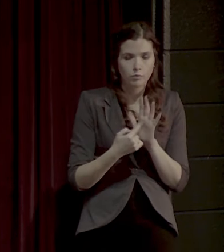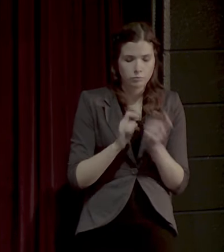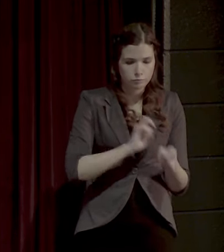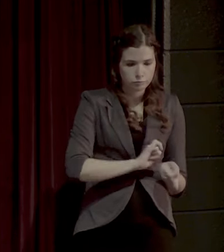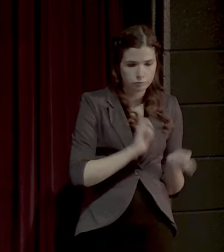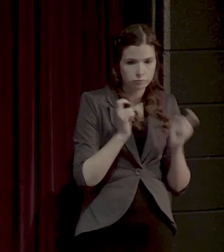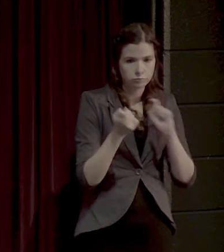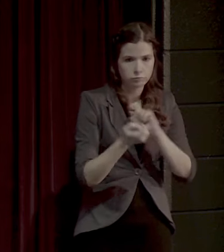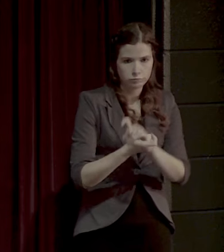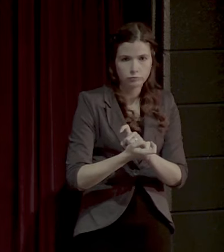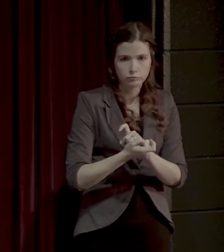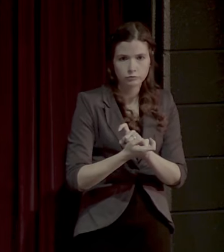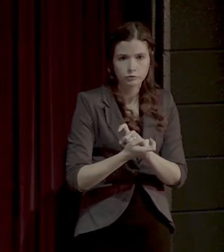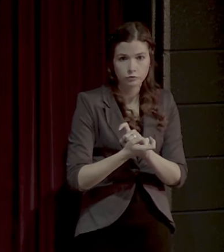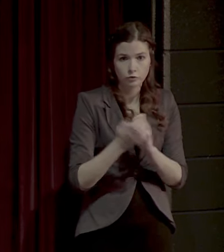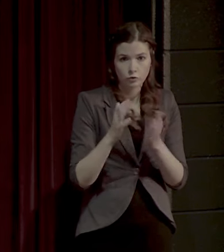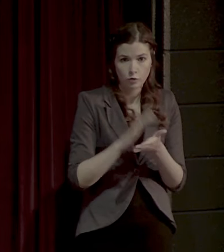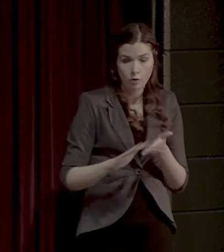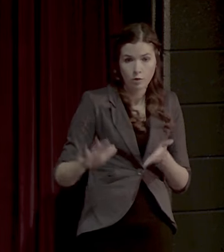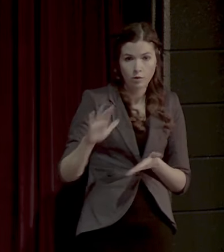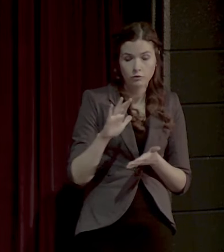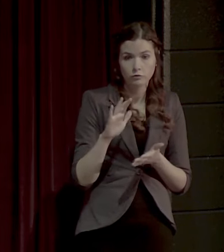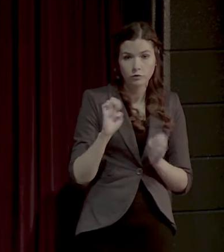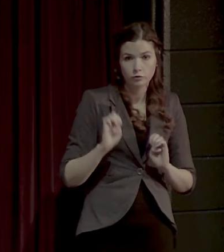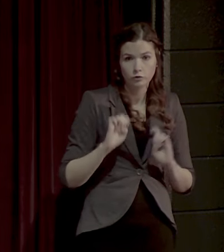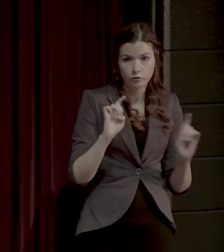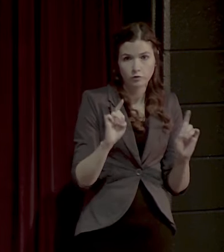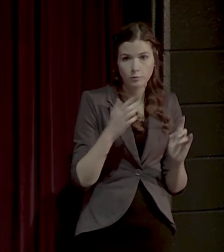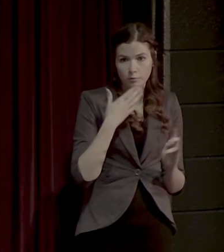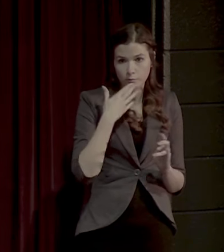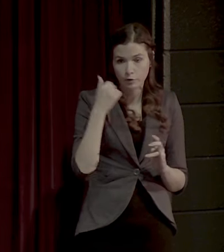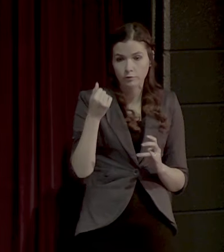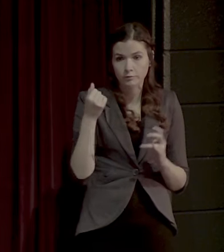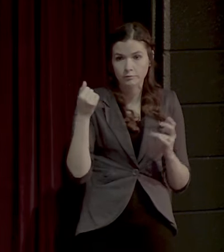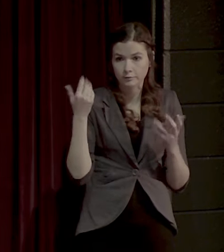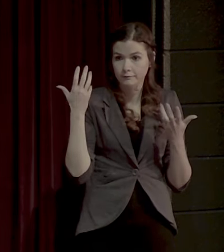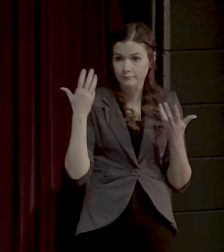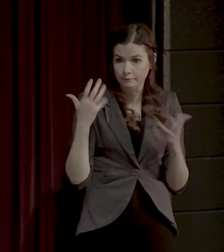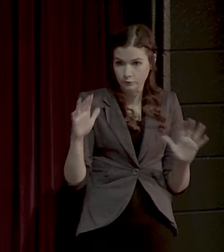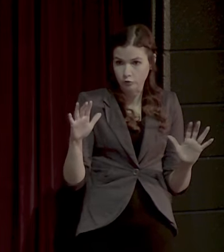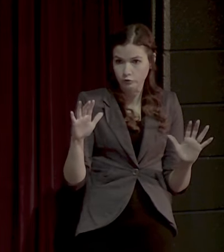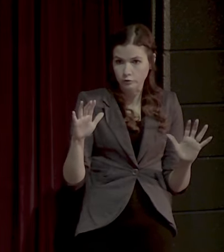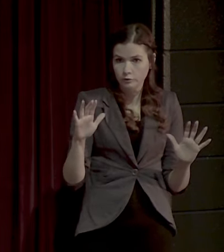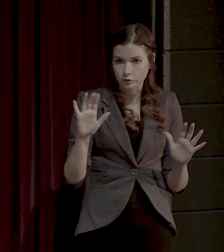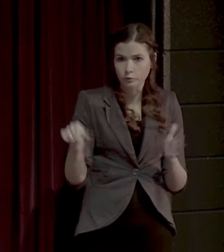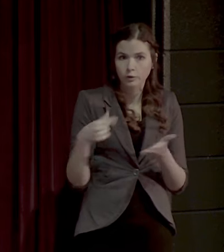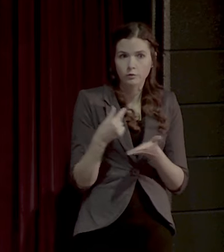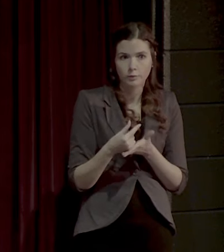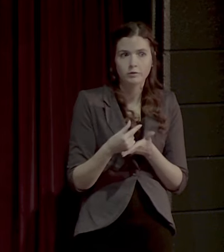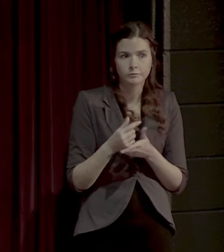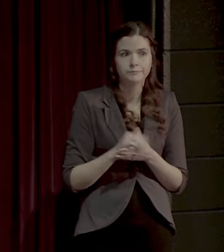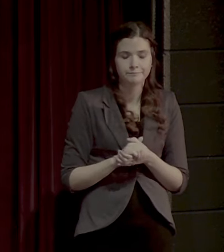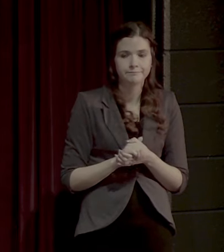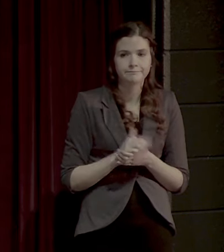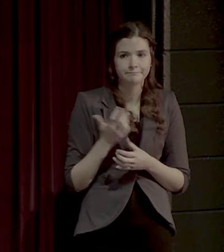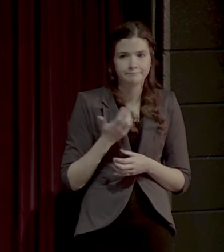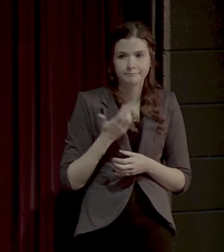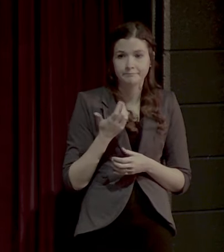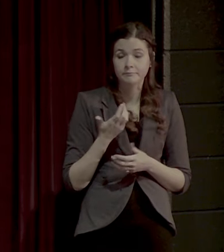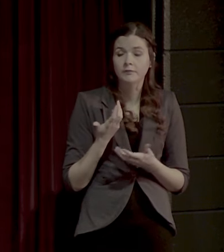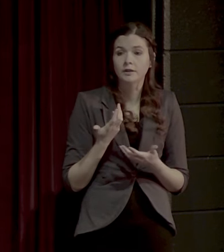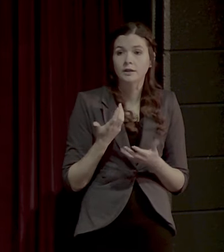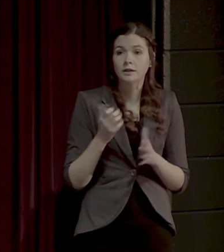life-changing nature of a college education better than its culmination in commencements. The State Board of